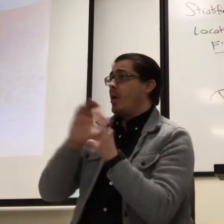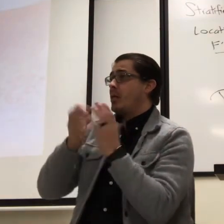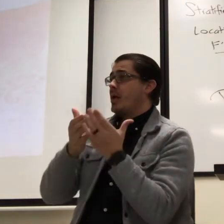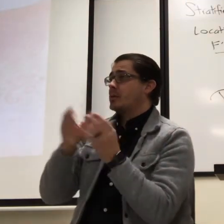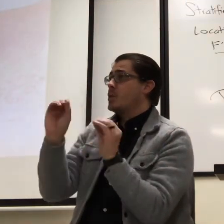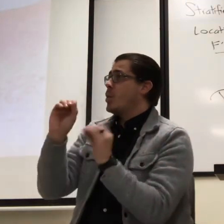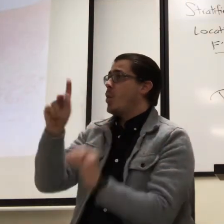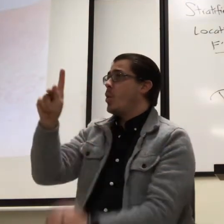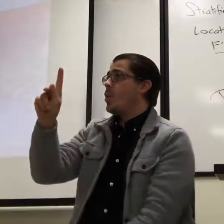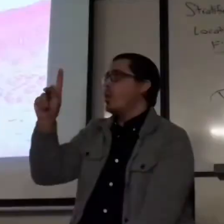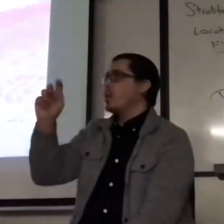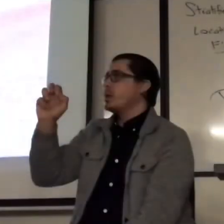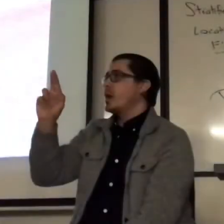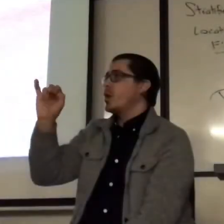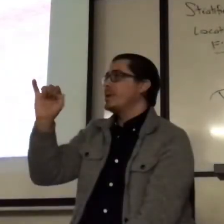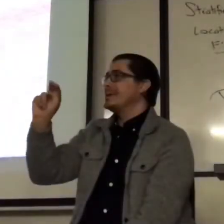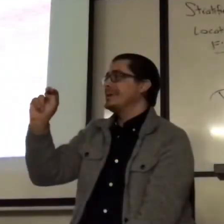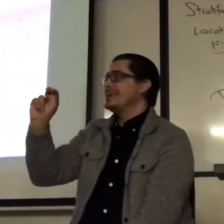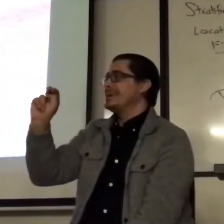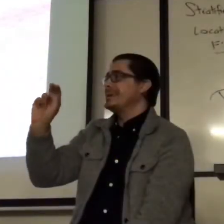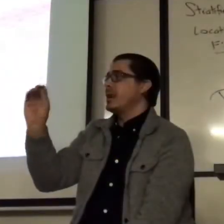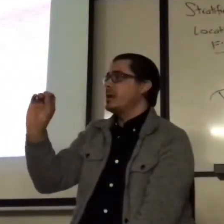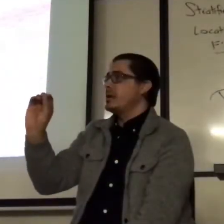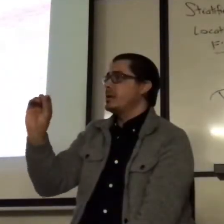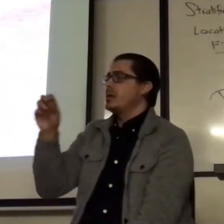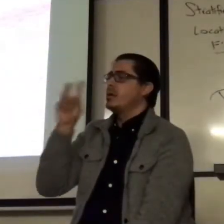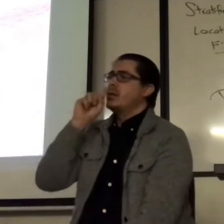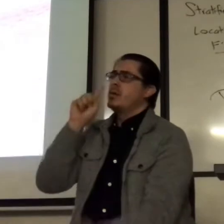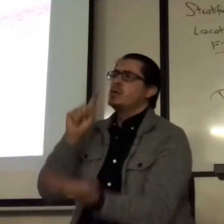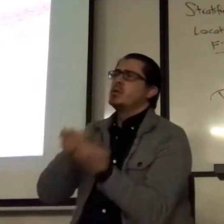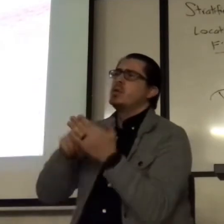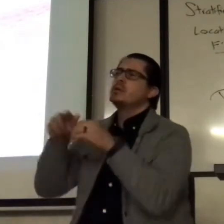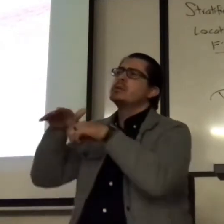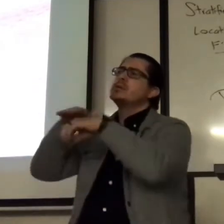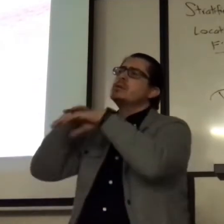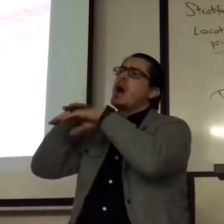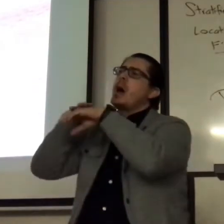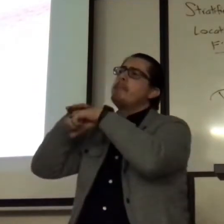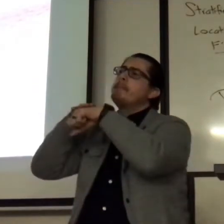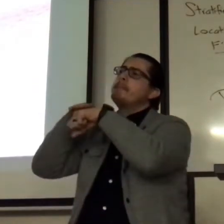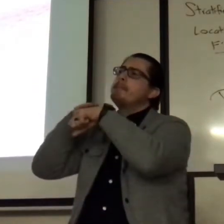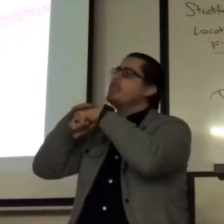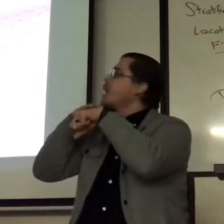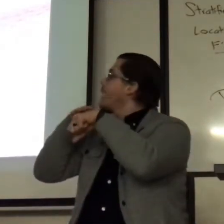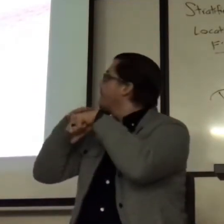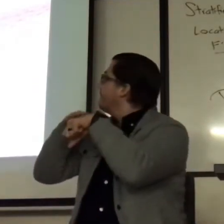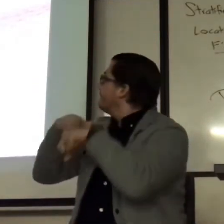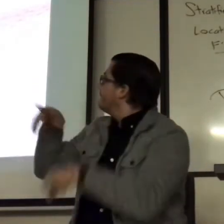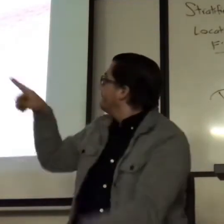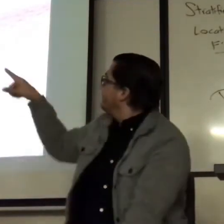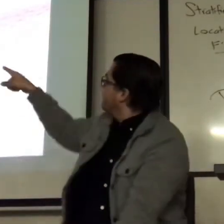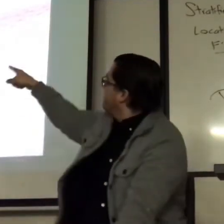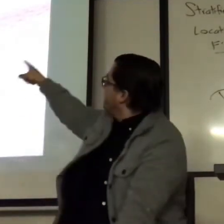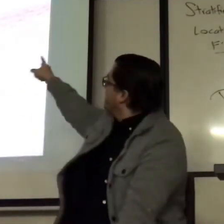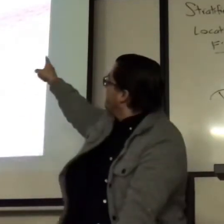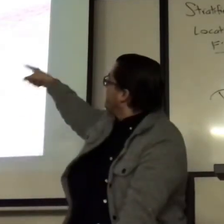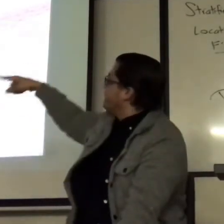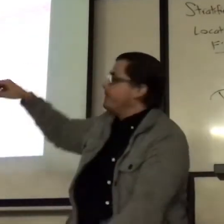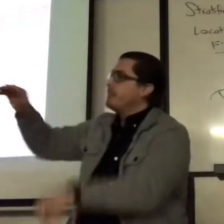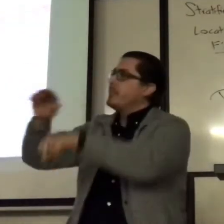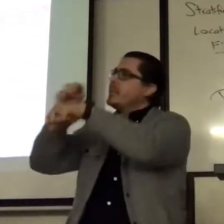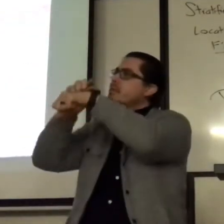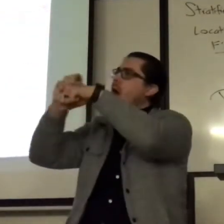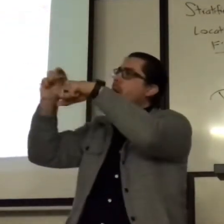no keratin. And again, just look at the top cells. And that's how you name